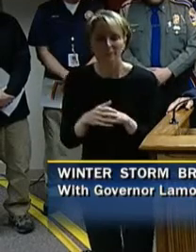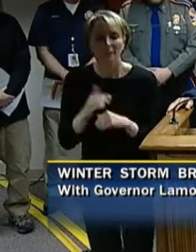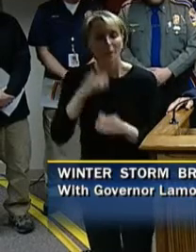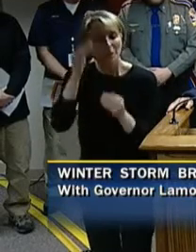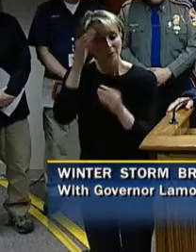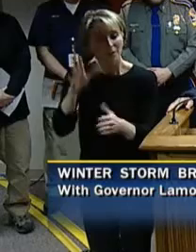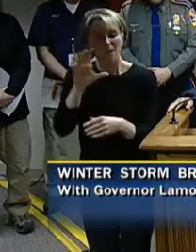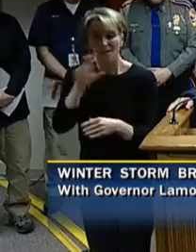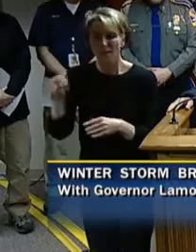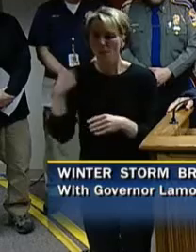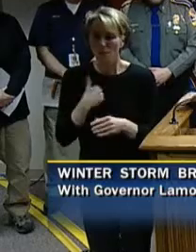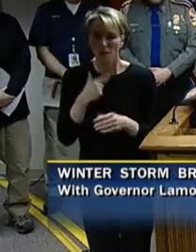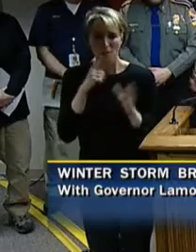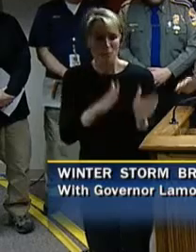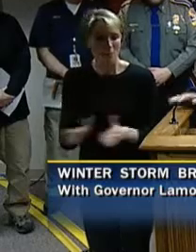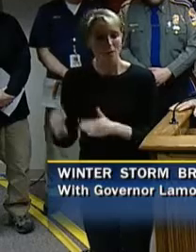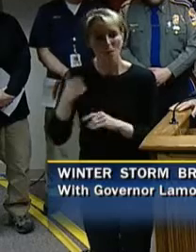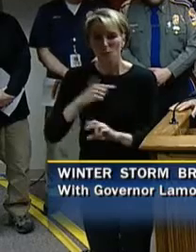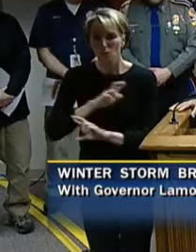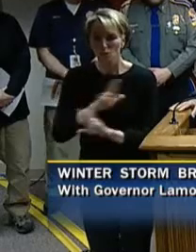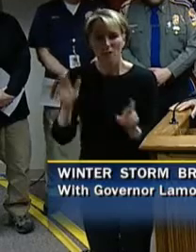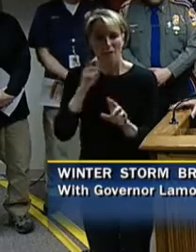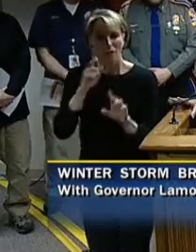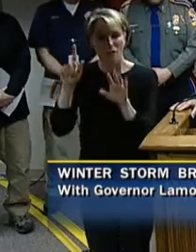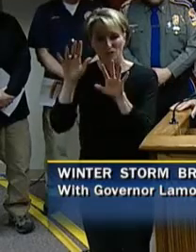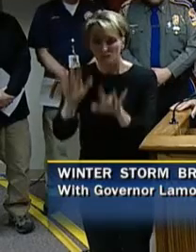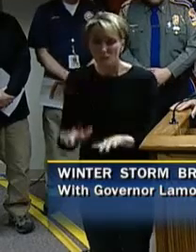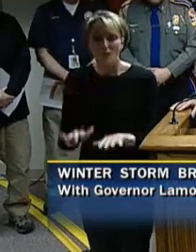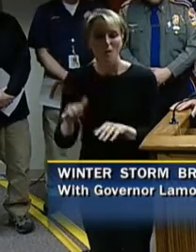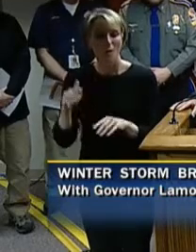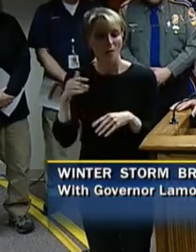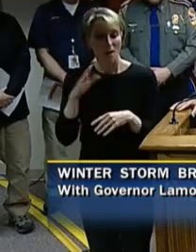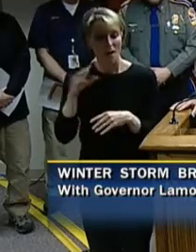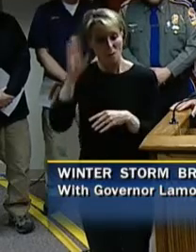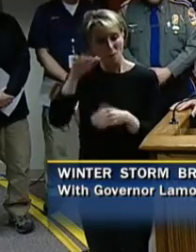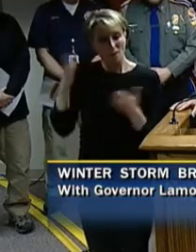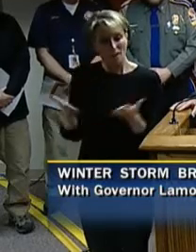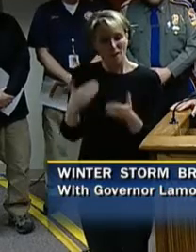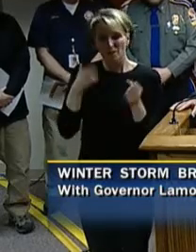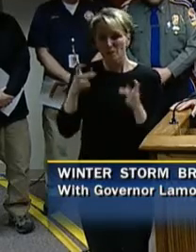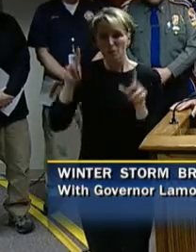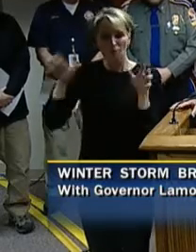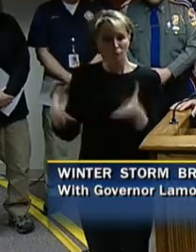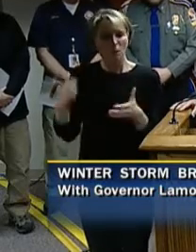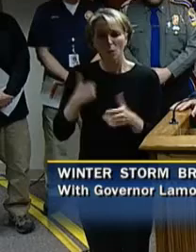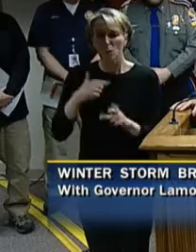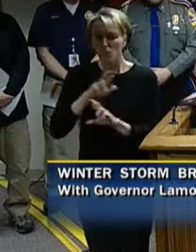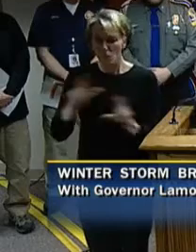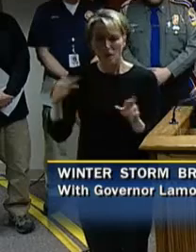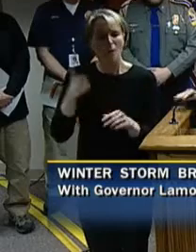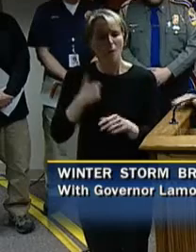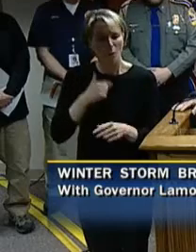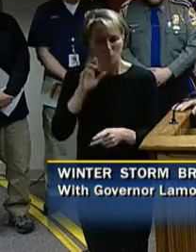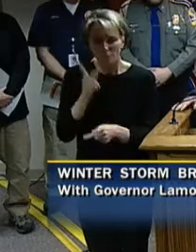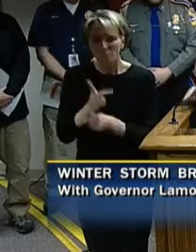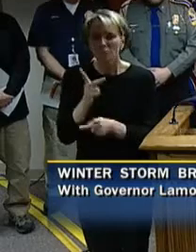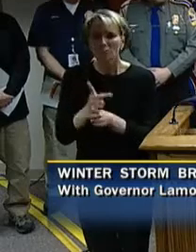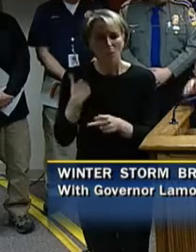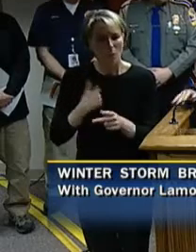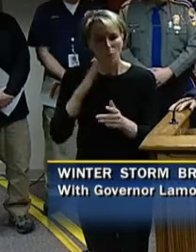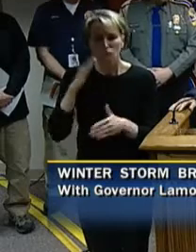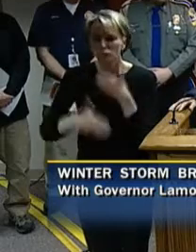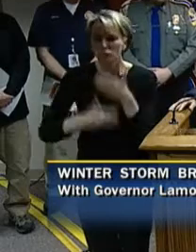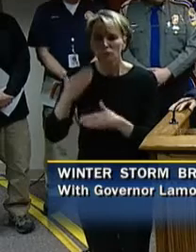at the EOC and all the different facets of our emergency response people, we're ready. We're going to take care of this as best we